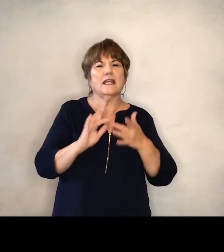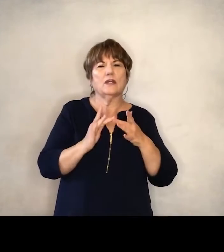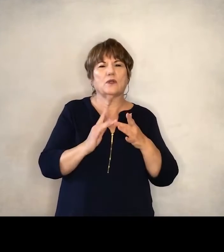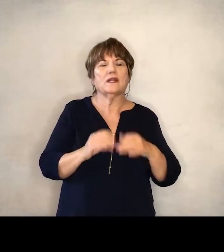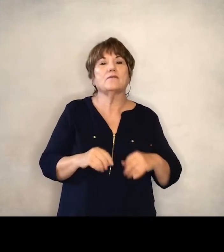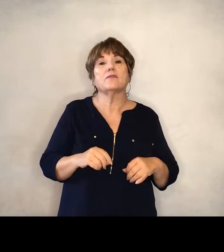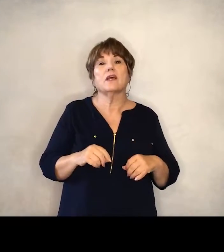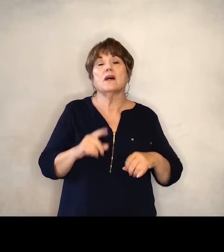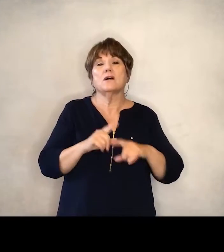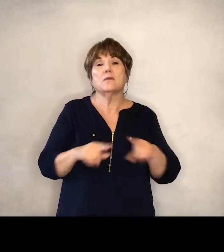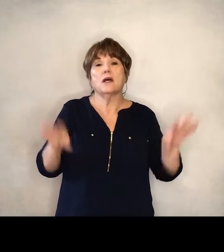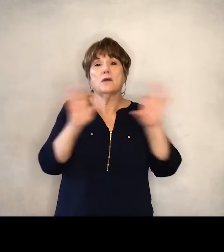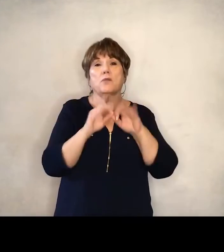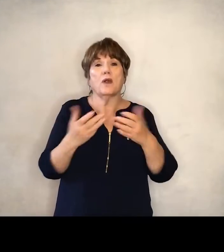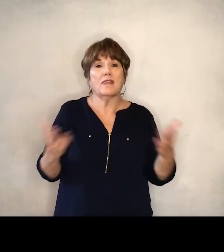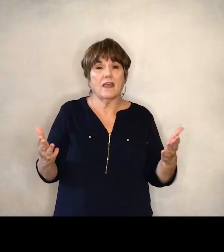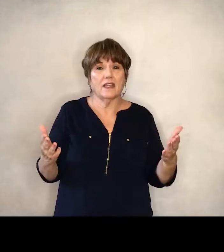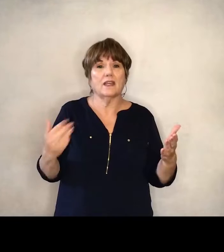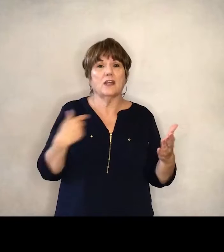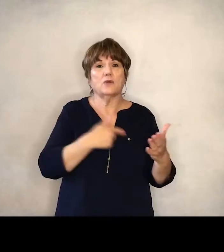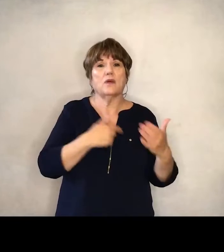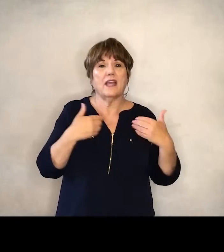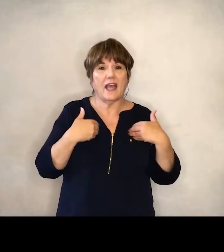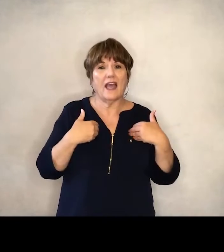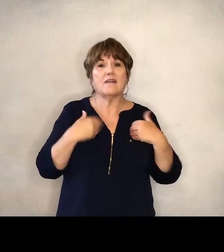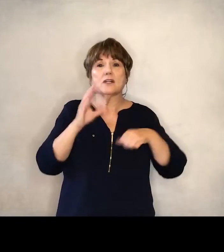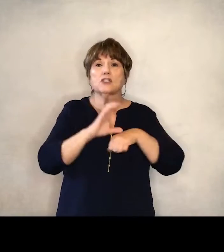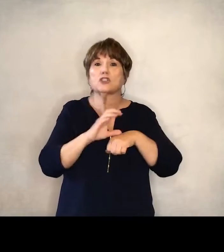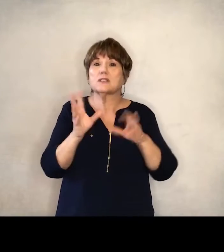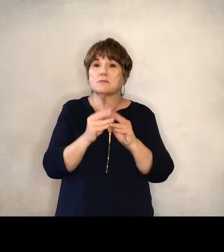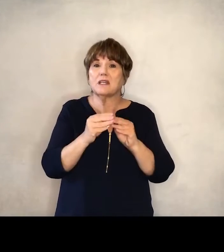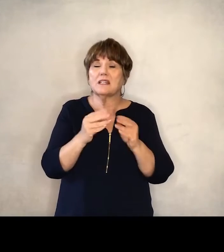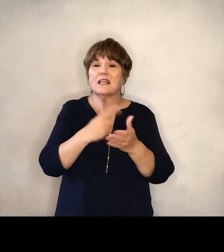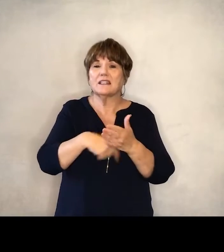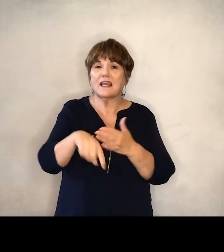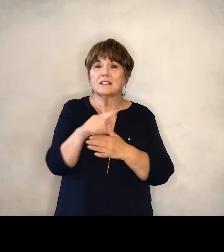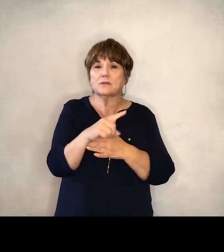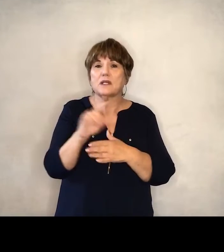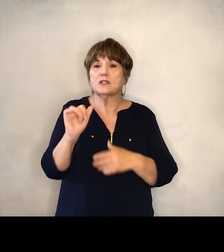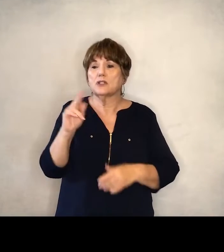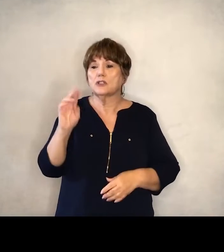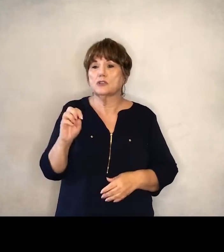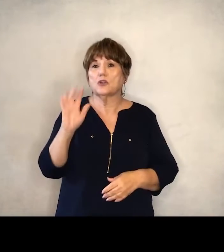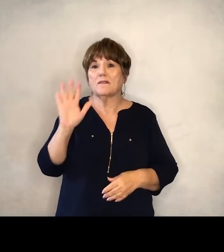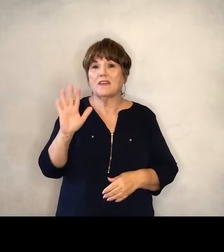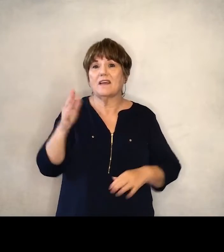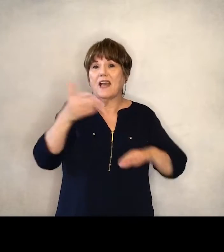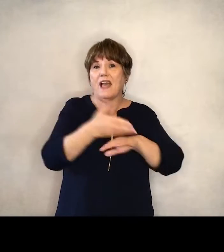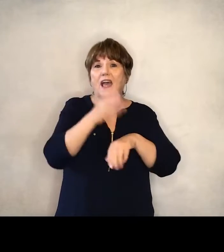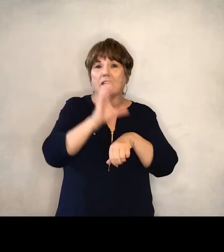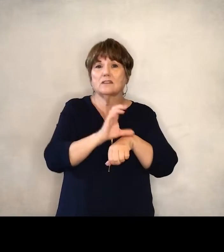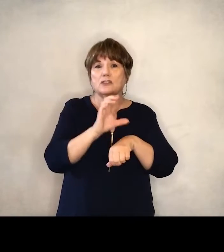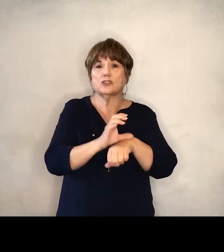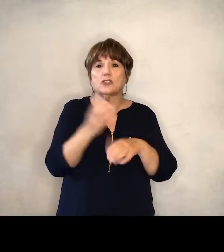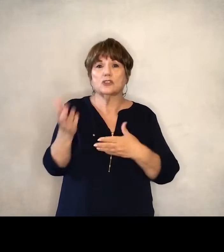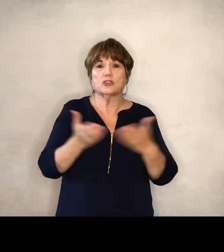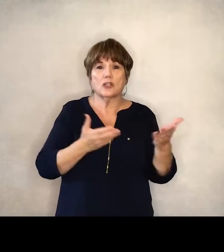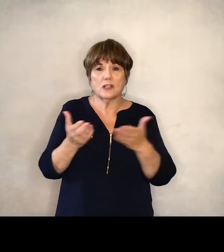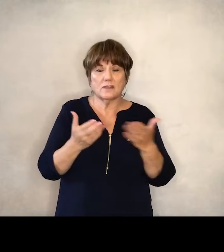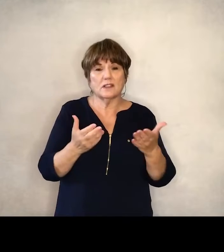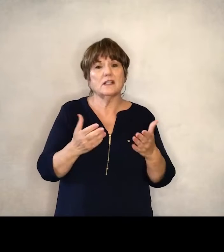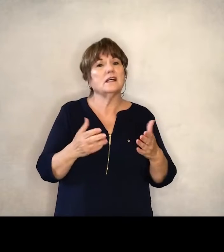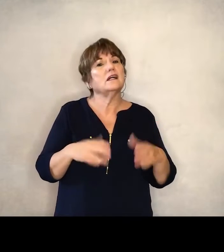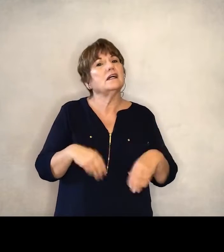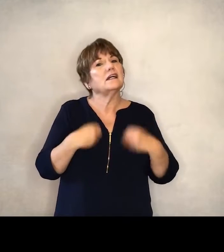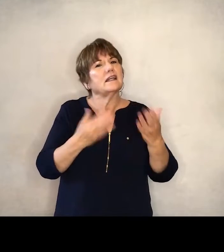up. We have a congregational meeting next Sunday, June the 5th. It'll be right after our church service. Give you about 10 minutes if